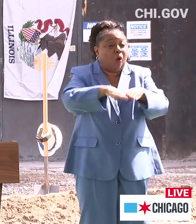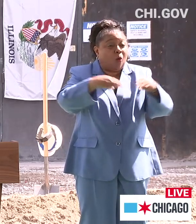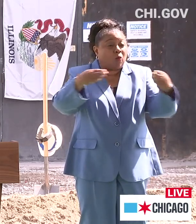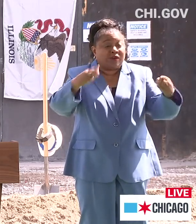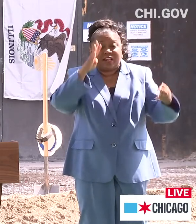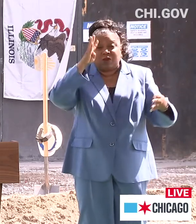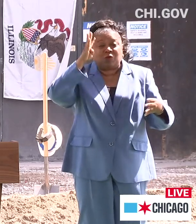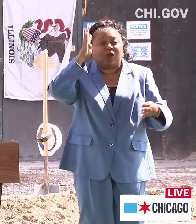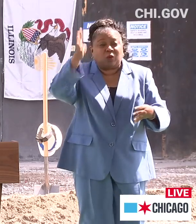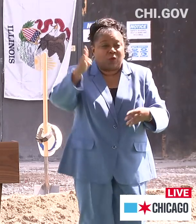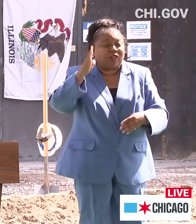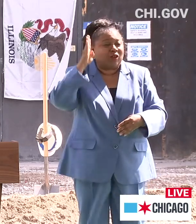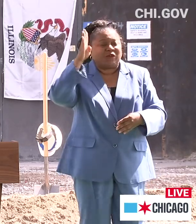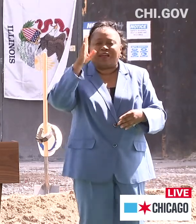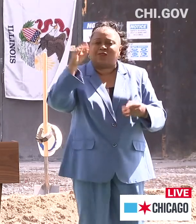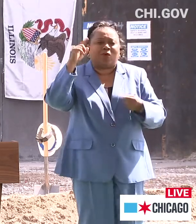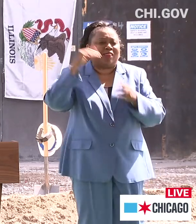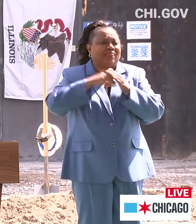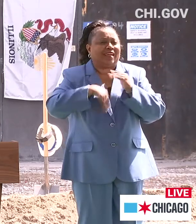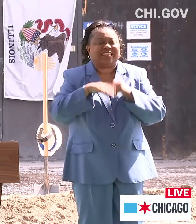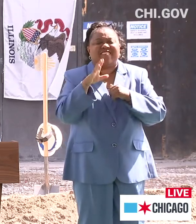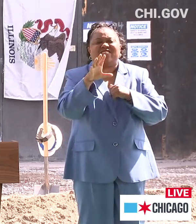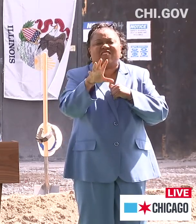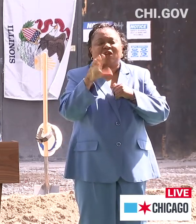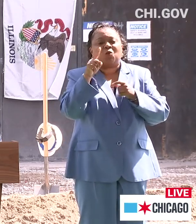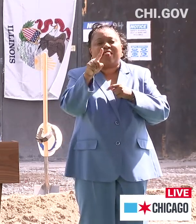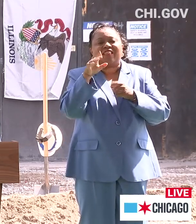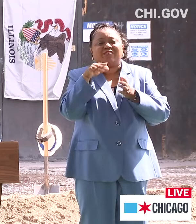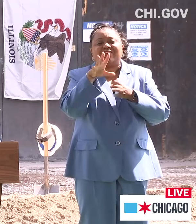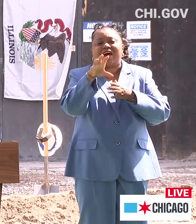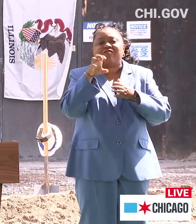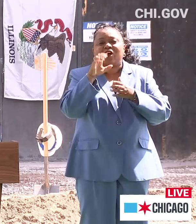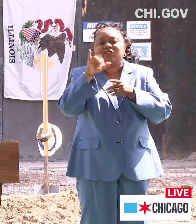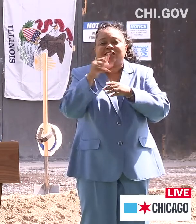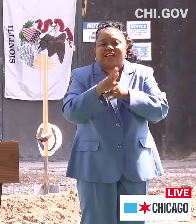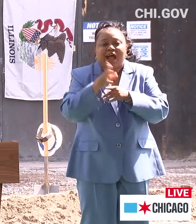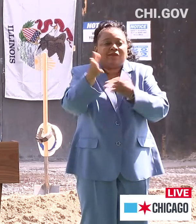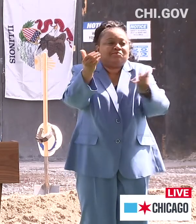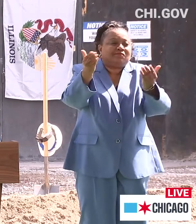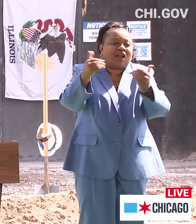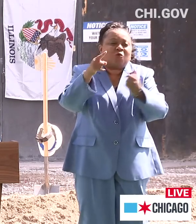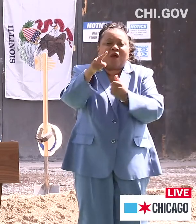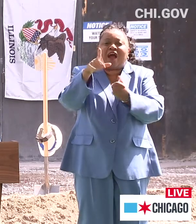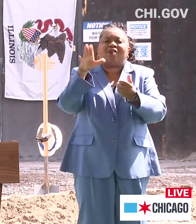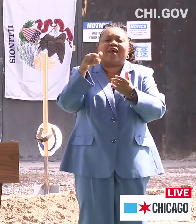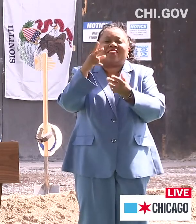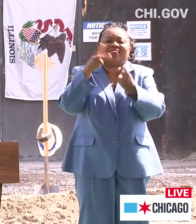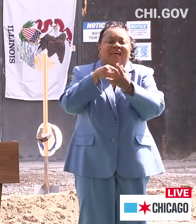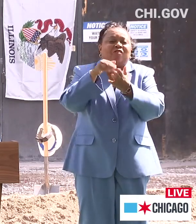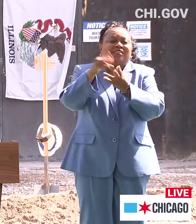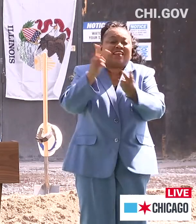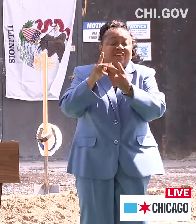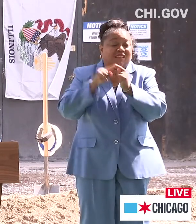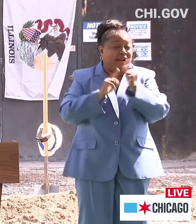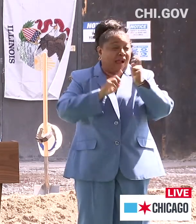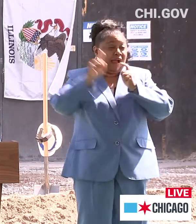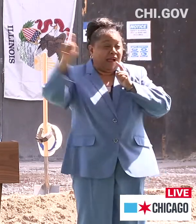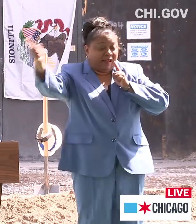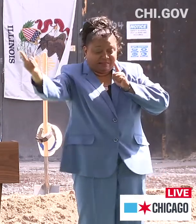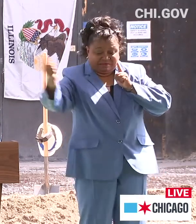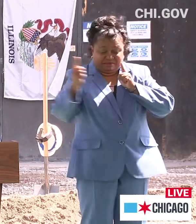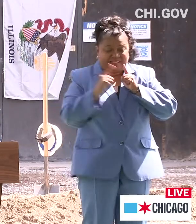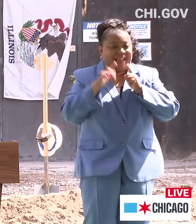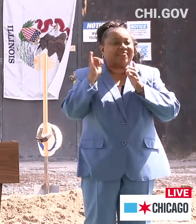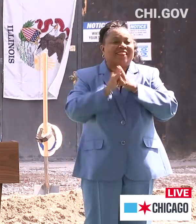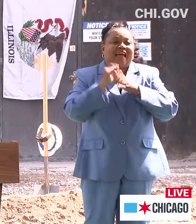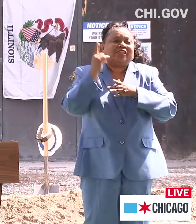it'll create no less than 1,500 jobs and attracting hundreds of thousands of visitors from both far and near.